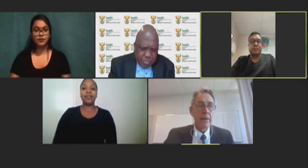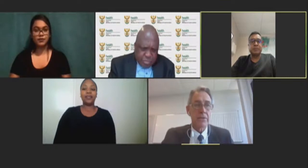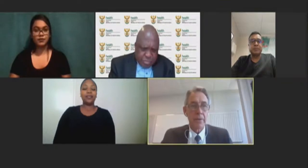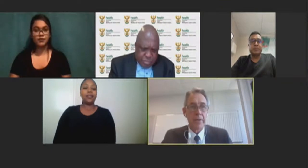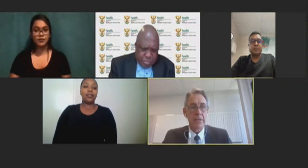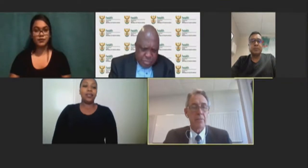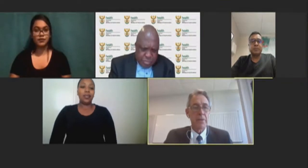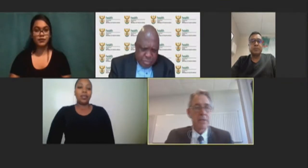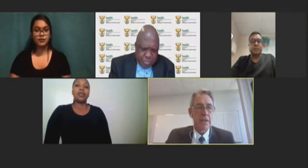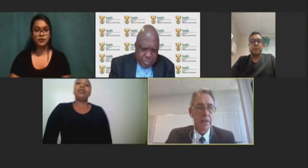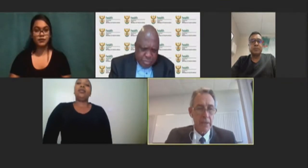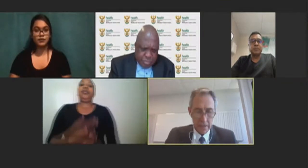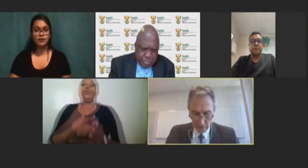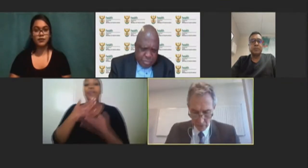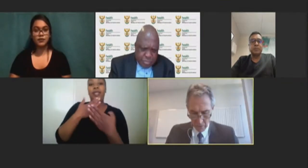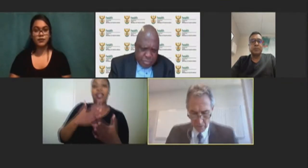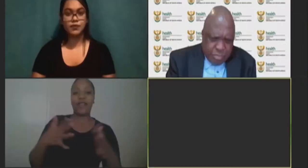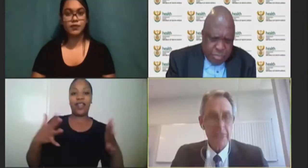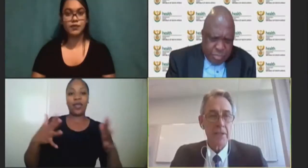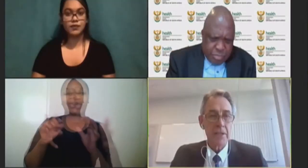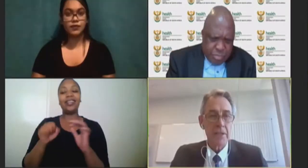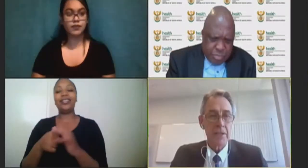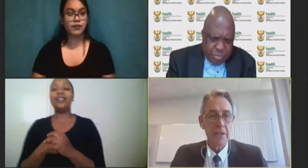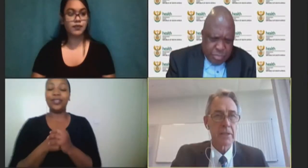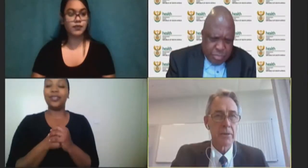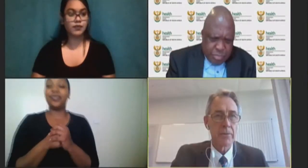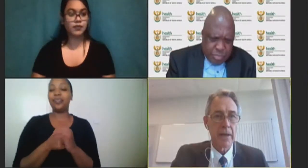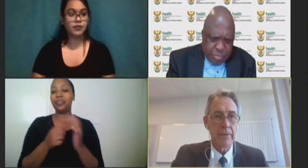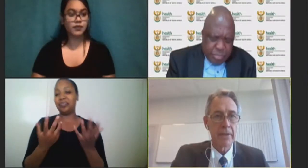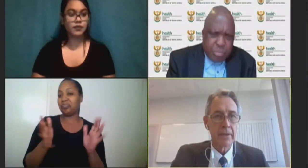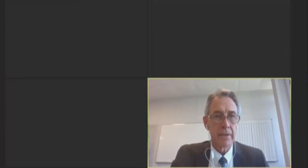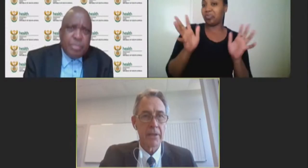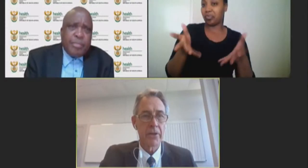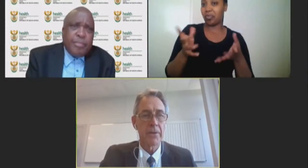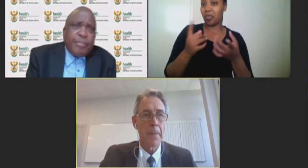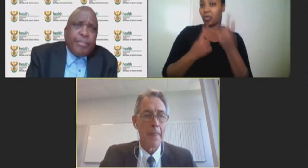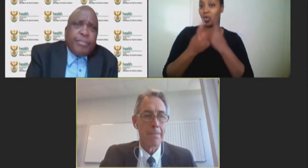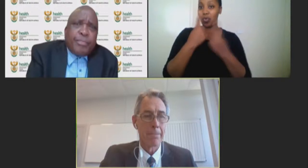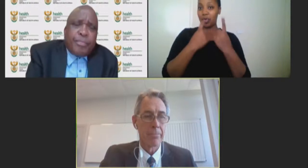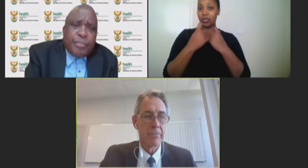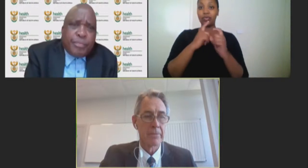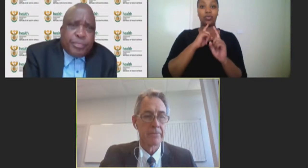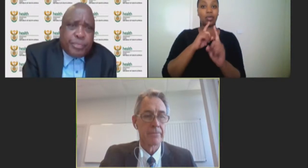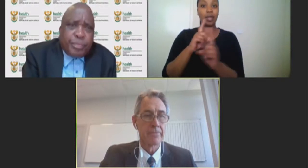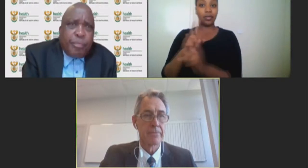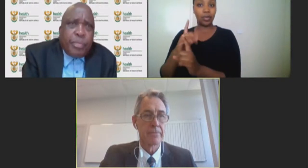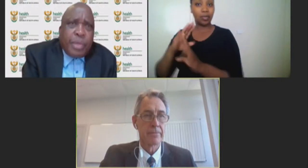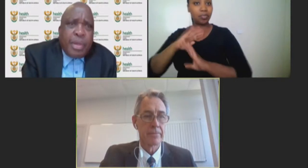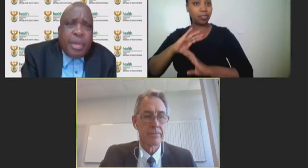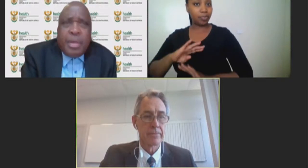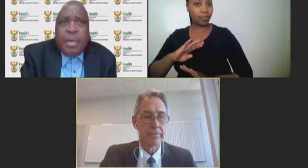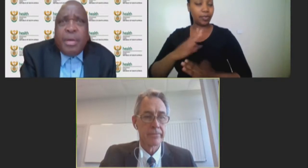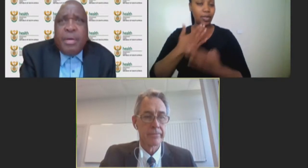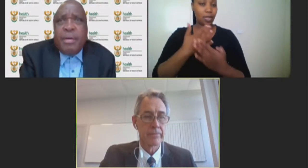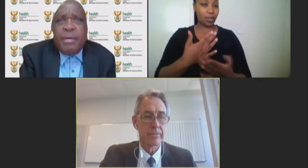Okay, thanks very much. Minister, I think that's all the questions that were asked. We've covered. Thank you.